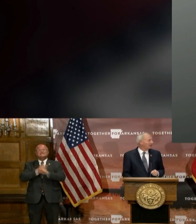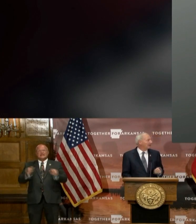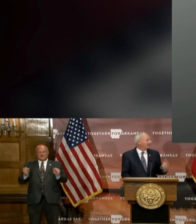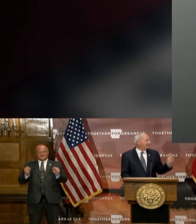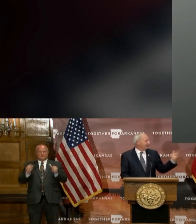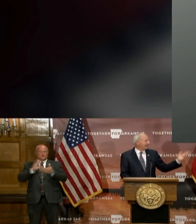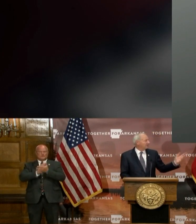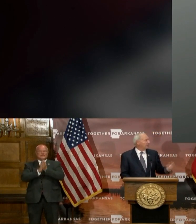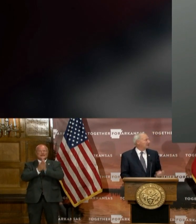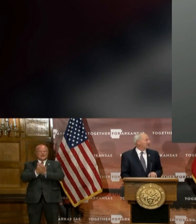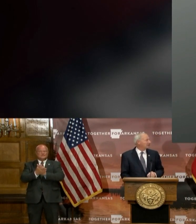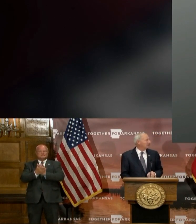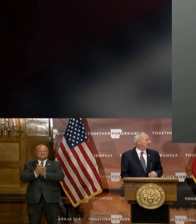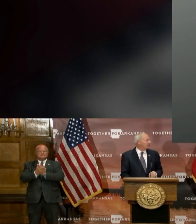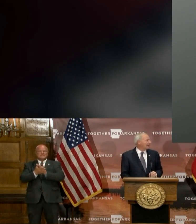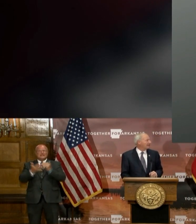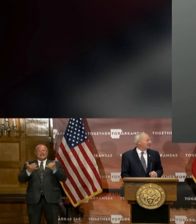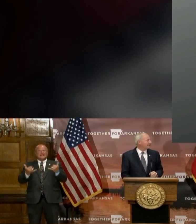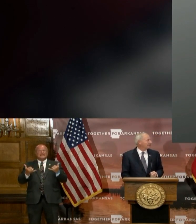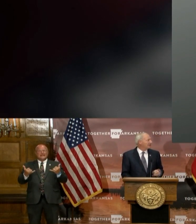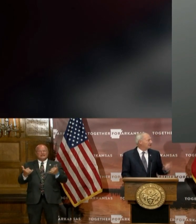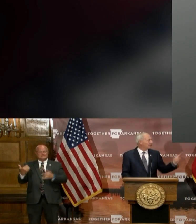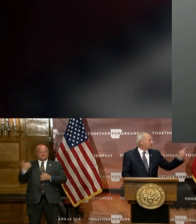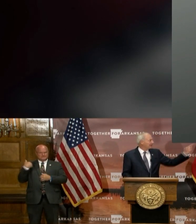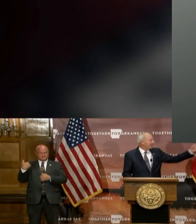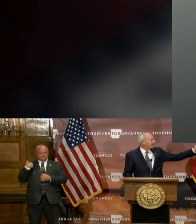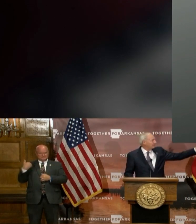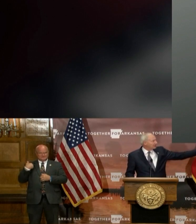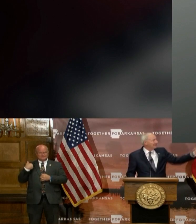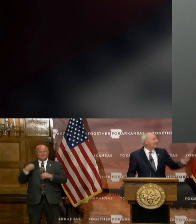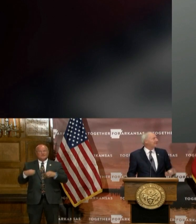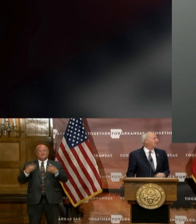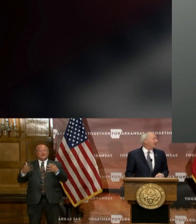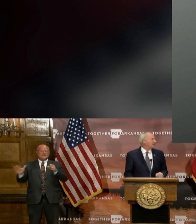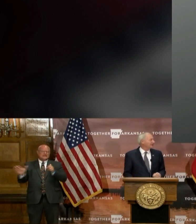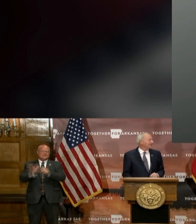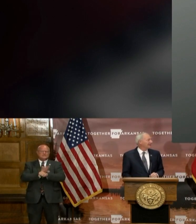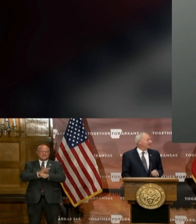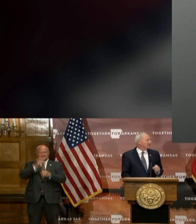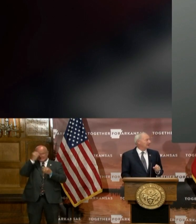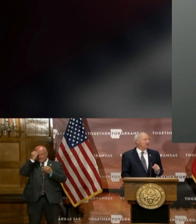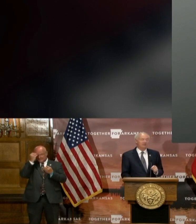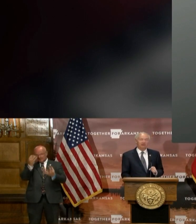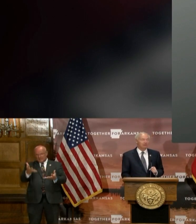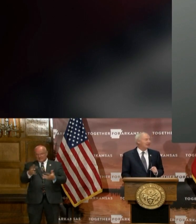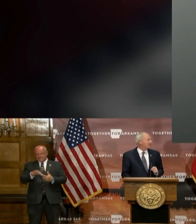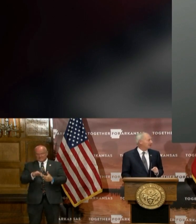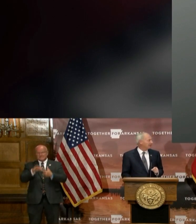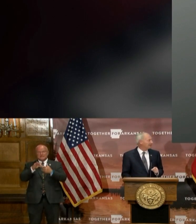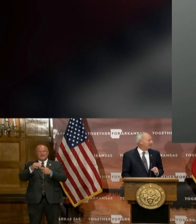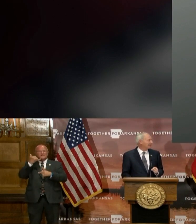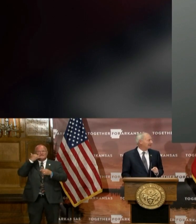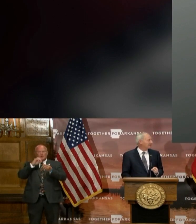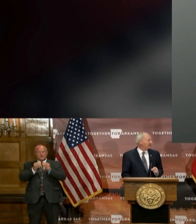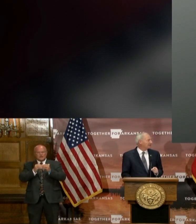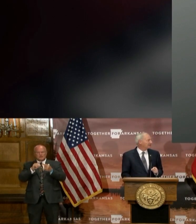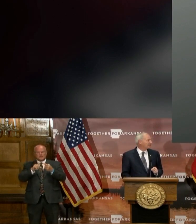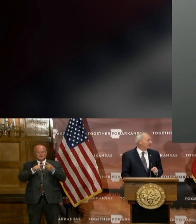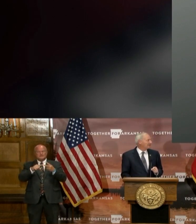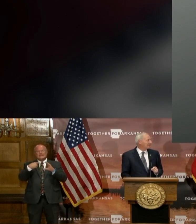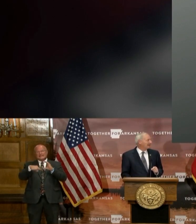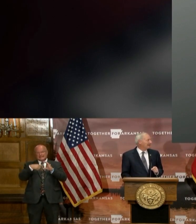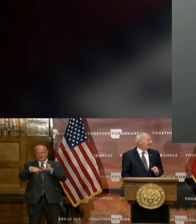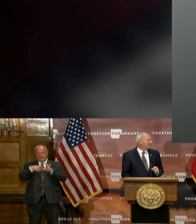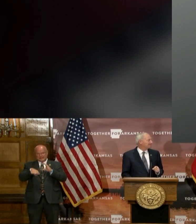all are. And that brings us to the reminders to provide complete information, especially phone number and email